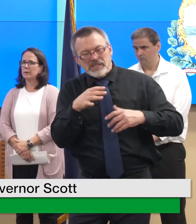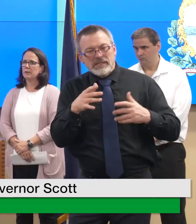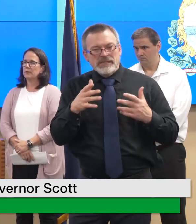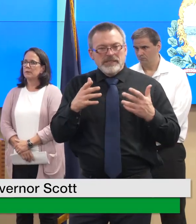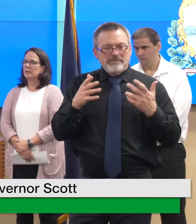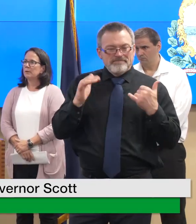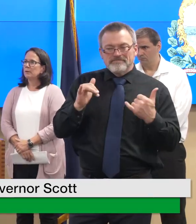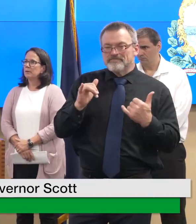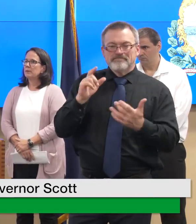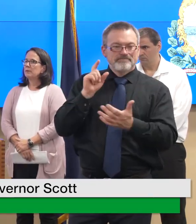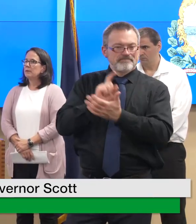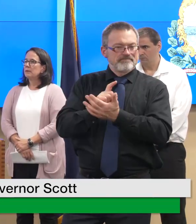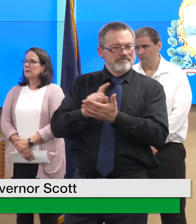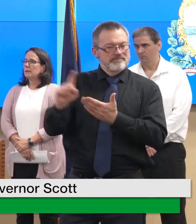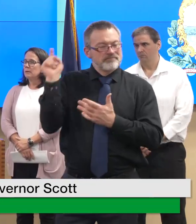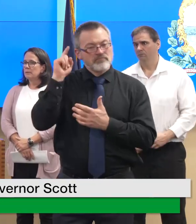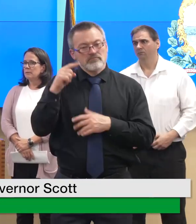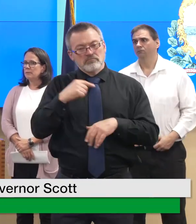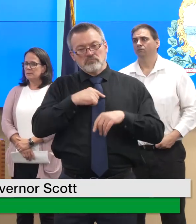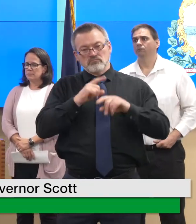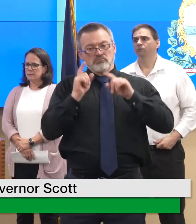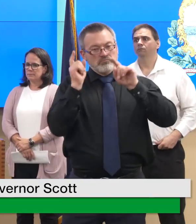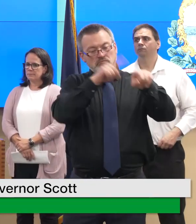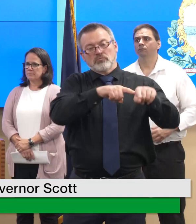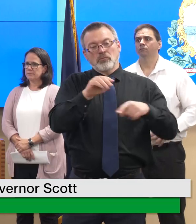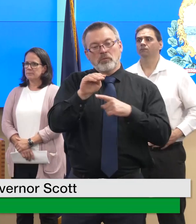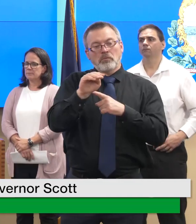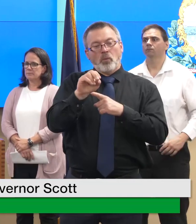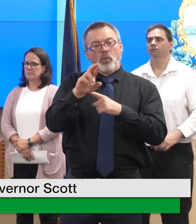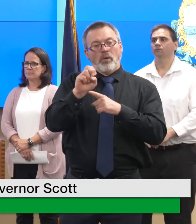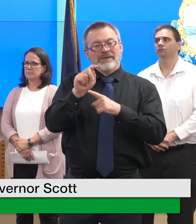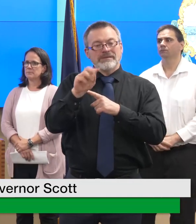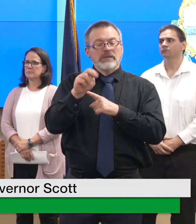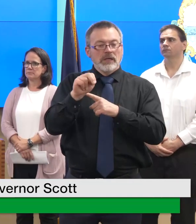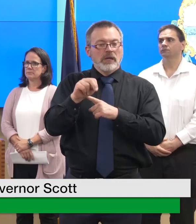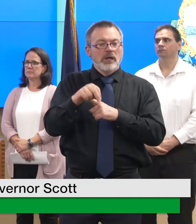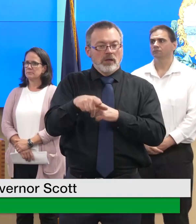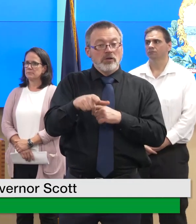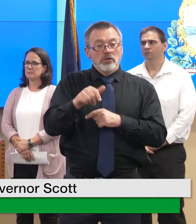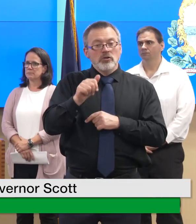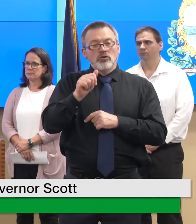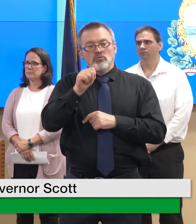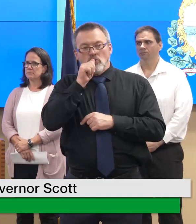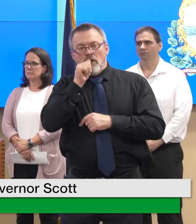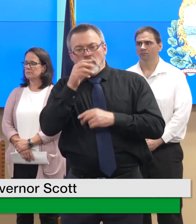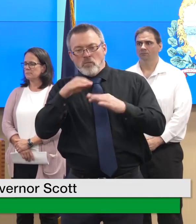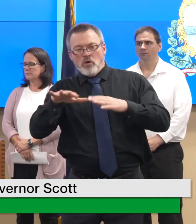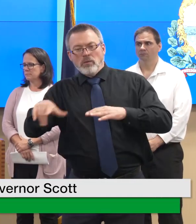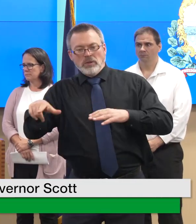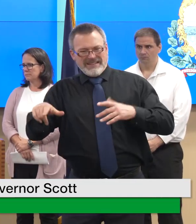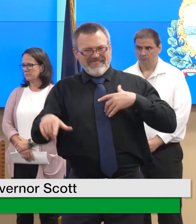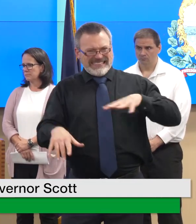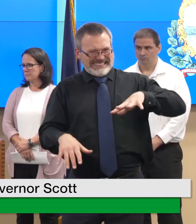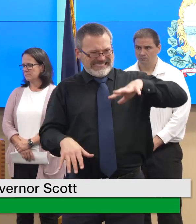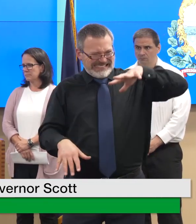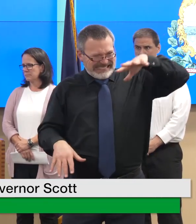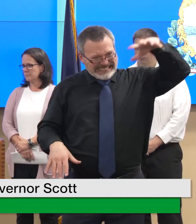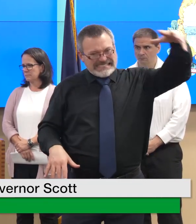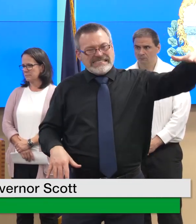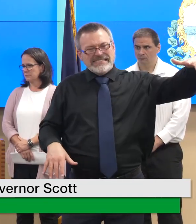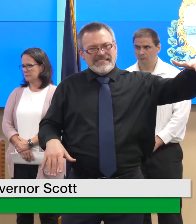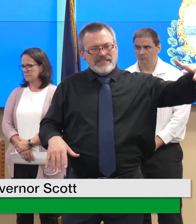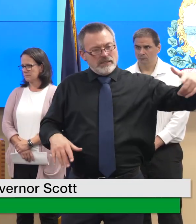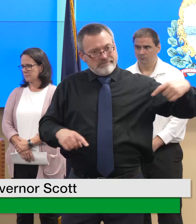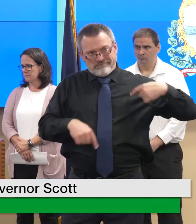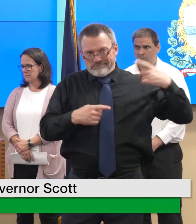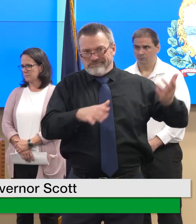this week, and they had some concerns about debris that's on private property in people's yards that either hasn't been cleaned up either